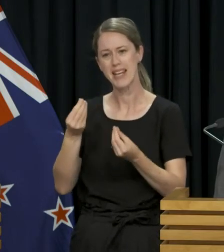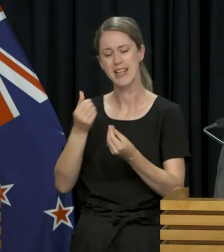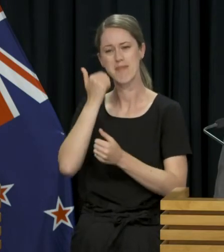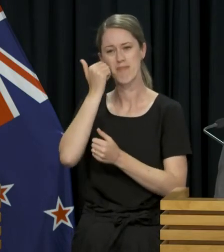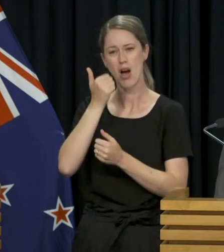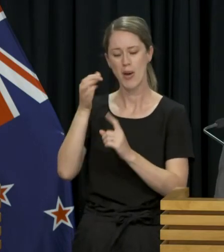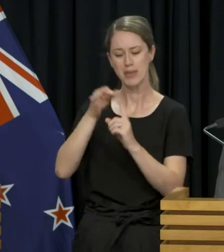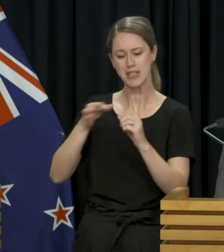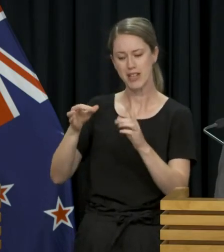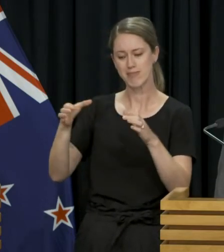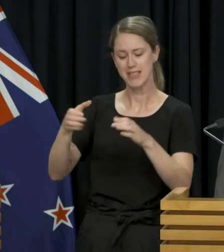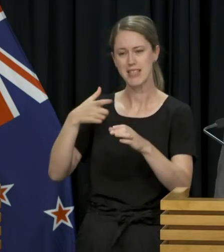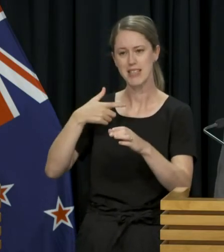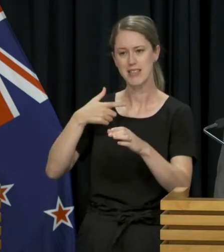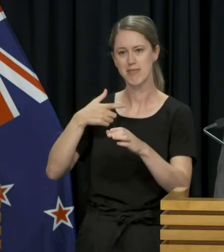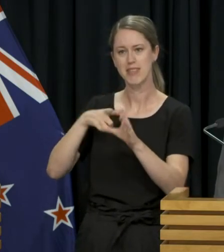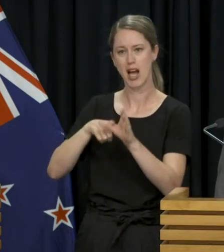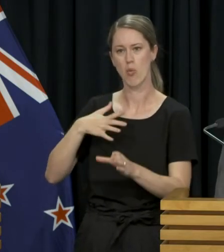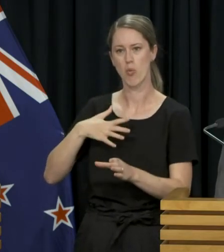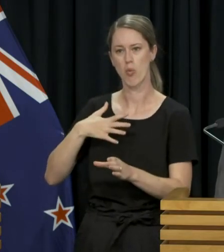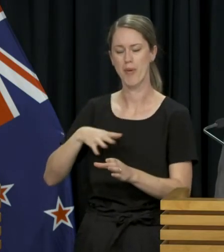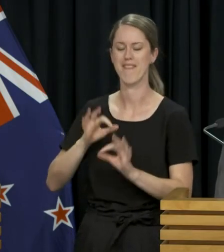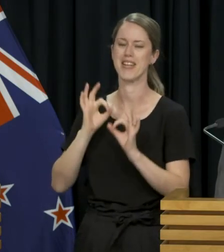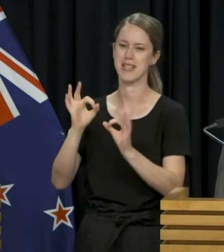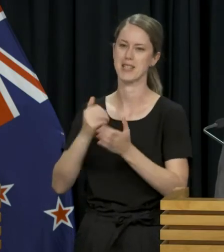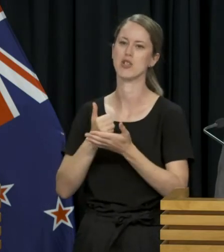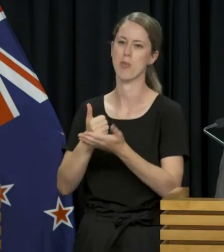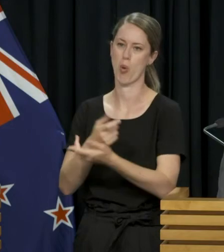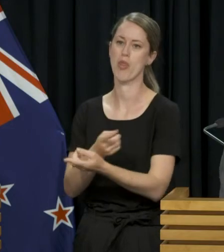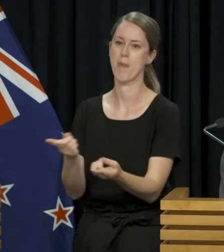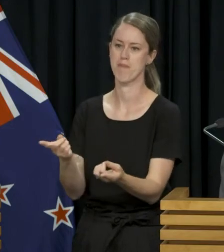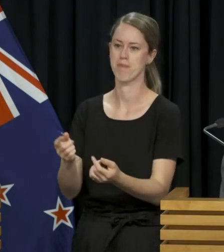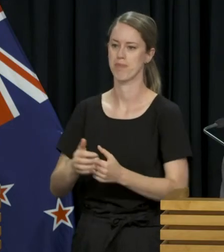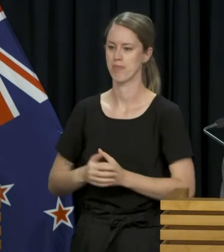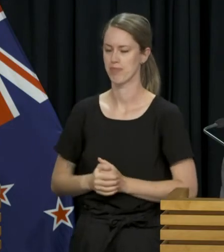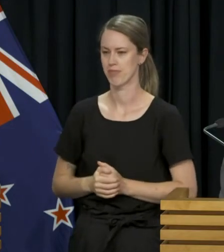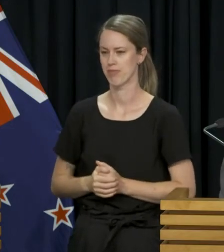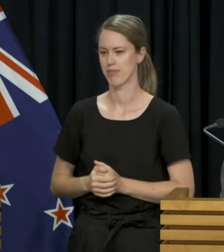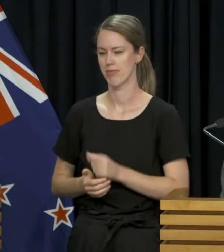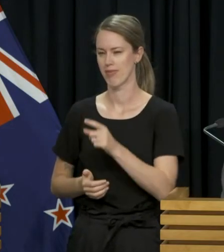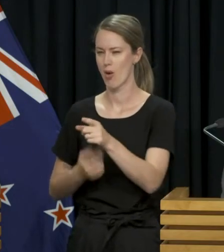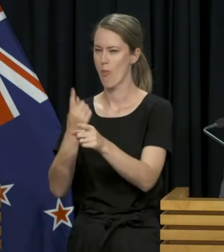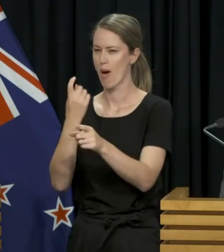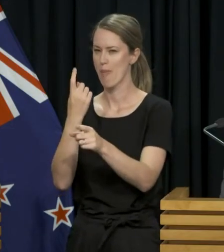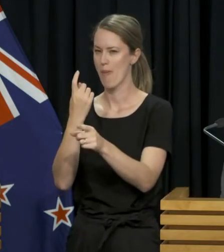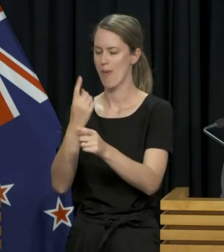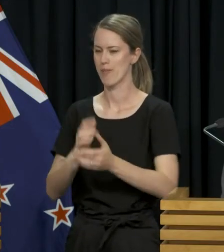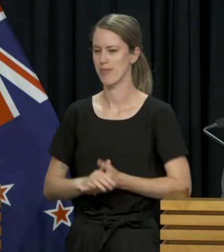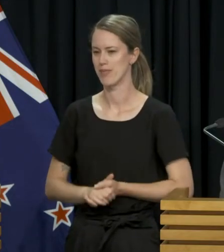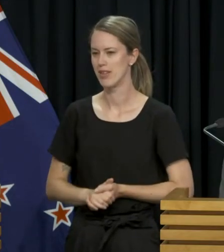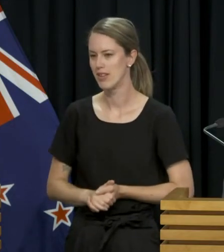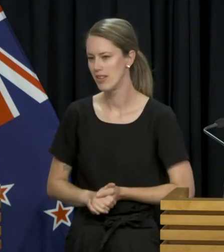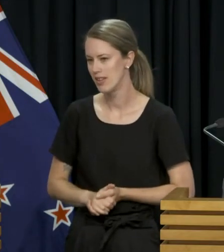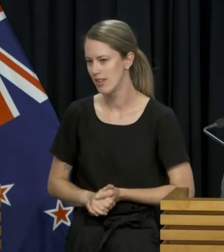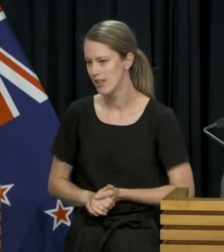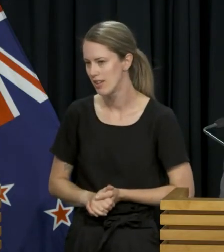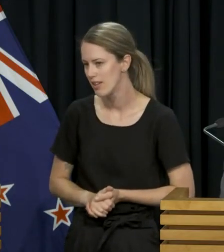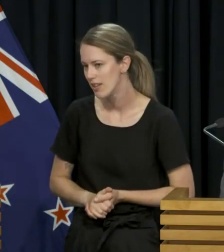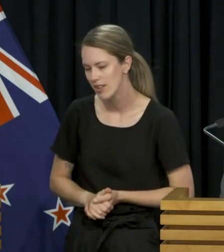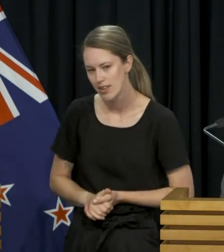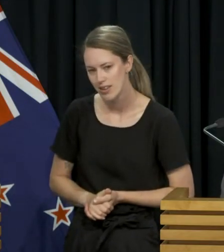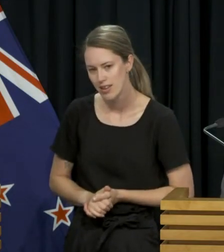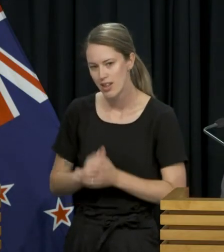and Pacifica young women, and so I just think it's a fantastic move. All right. All right, you can be very lucky last On your then. swap from Coke Zero to